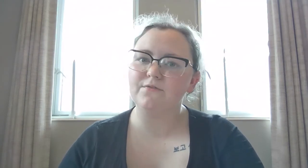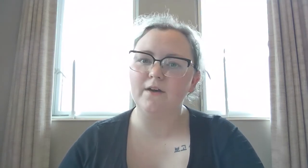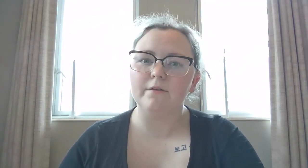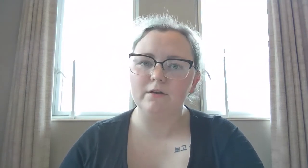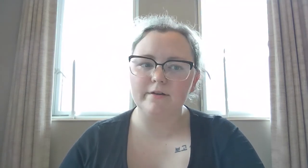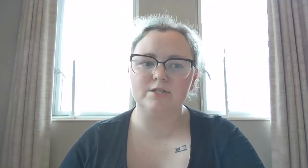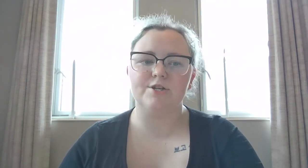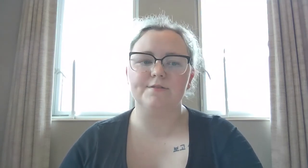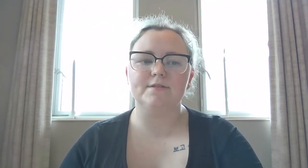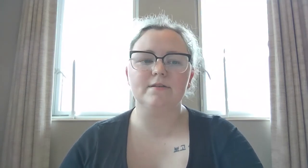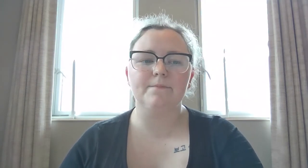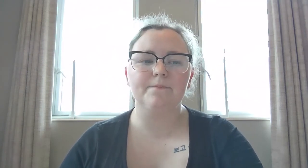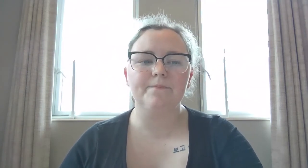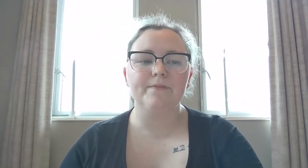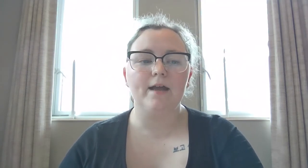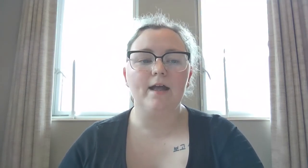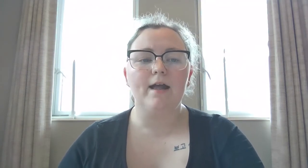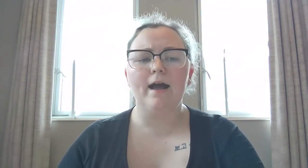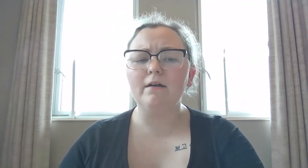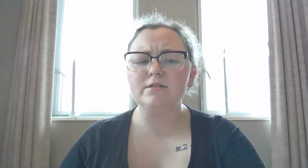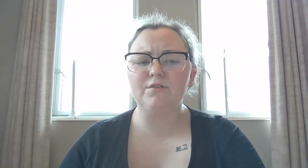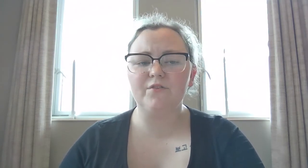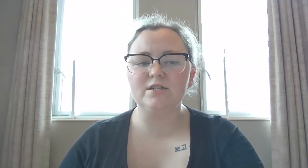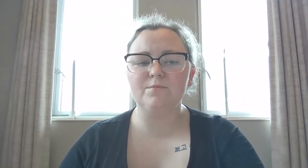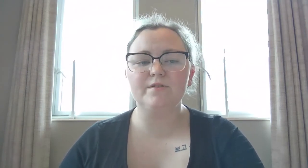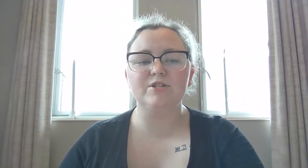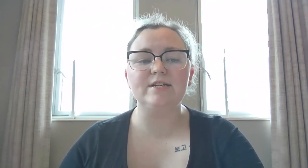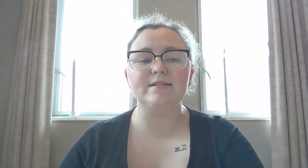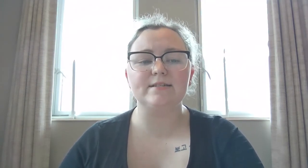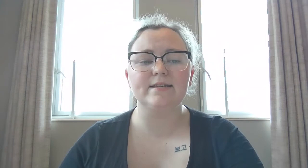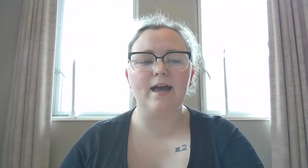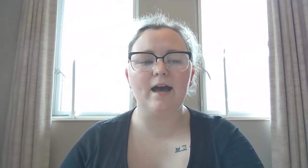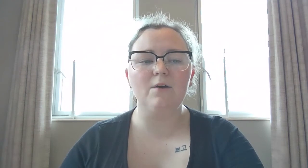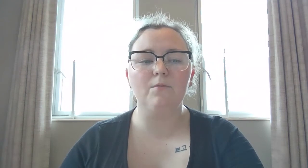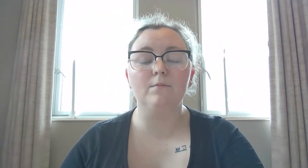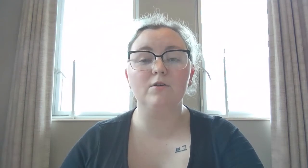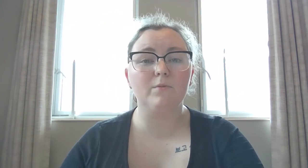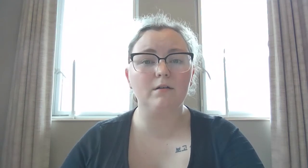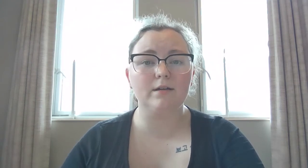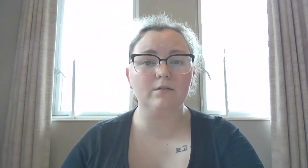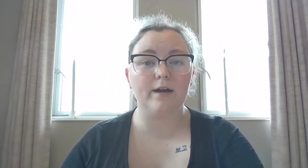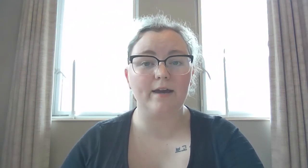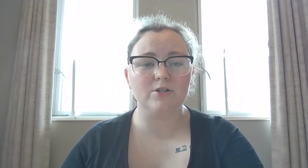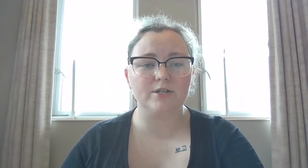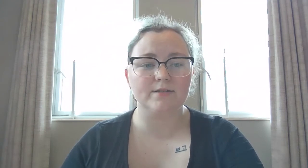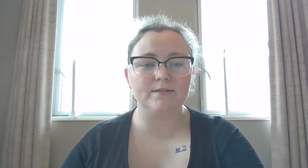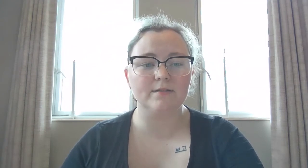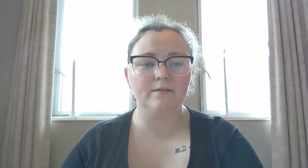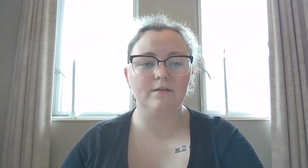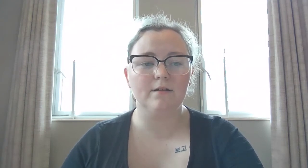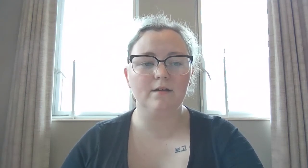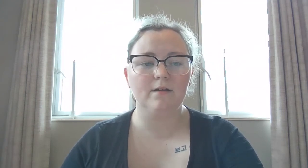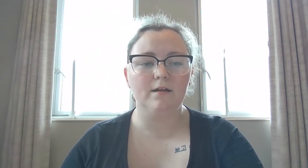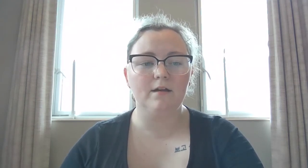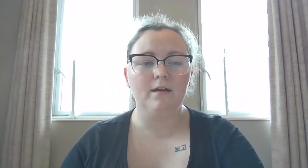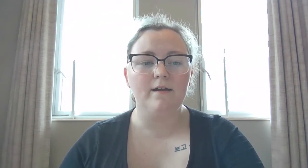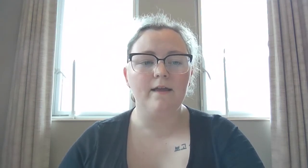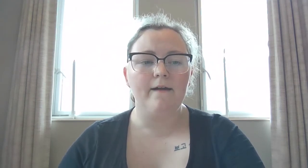the following questions. How does our friendship with Jesus help when we're worried or anxious?